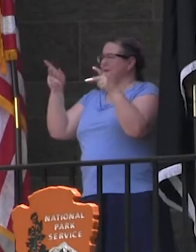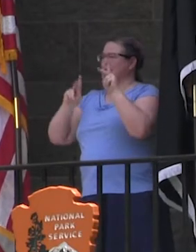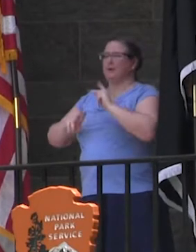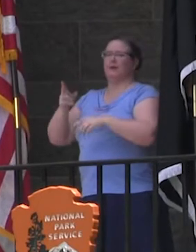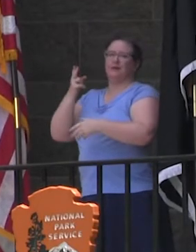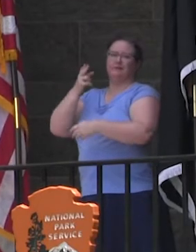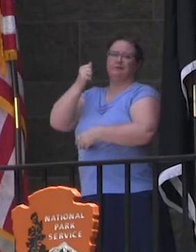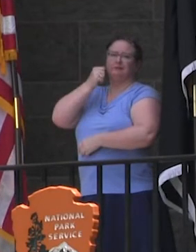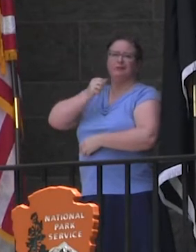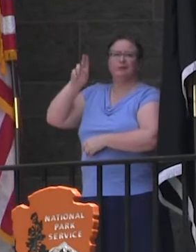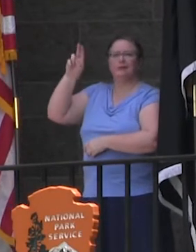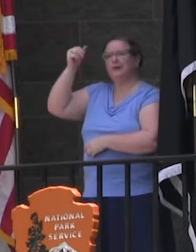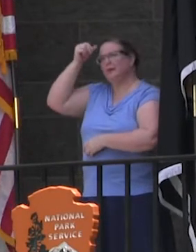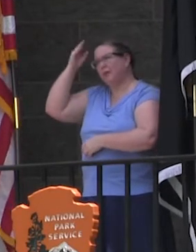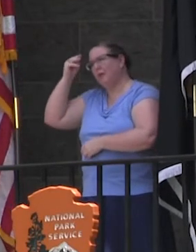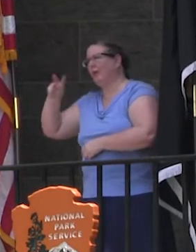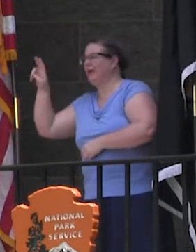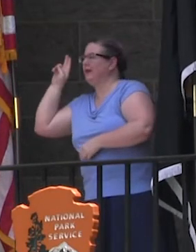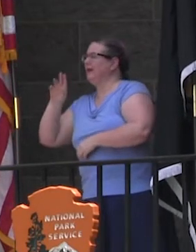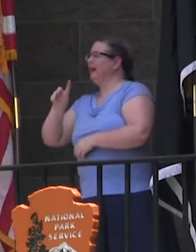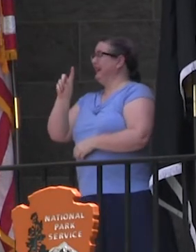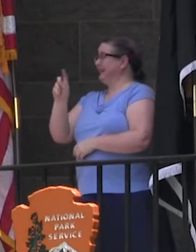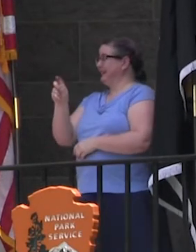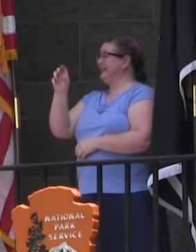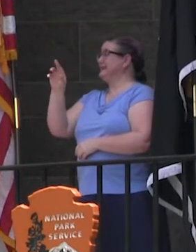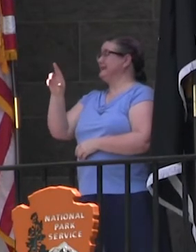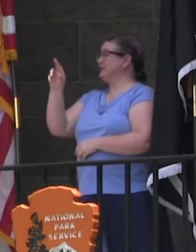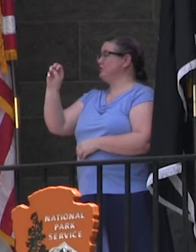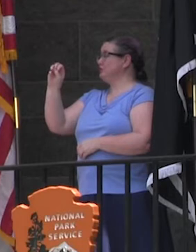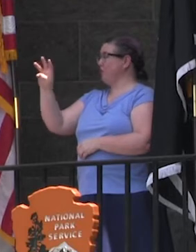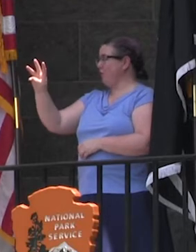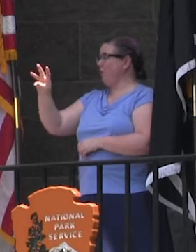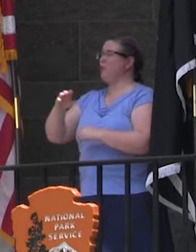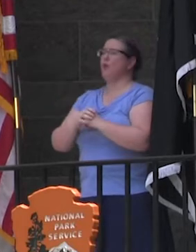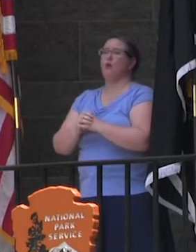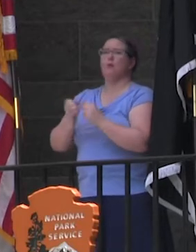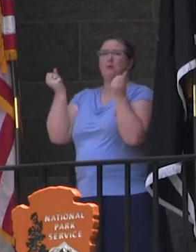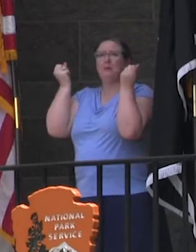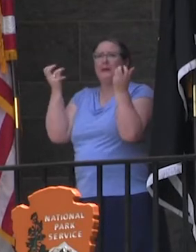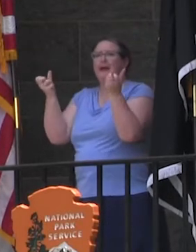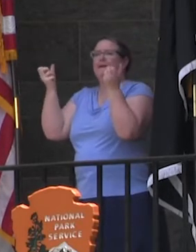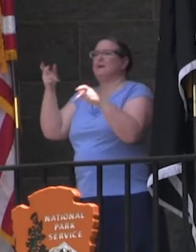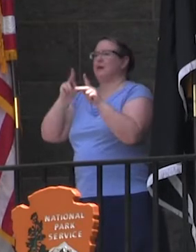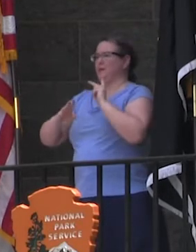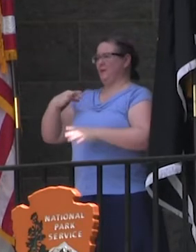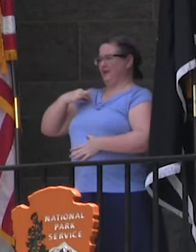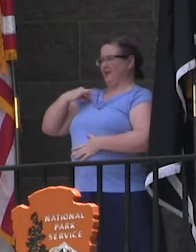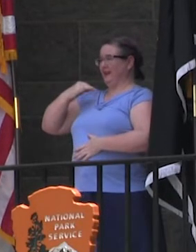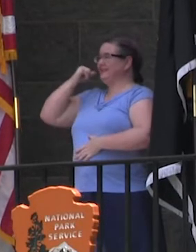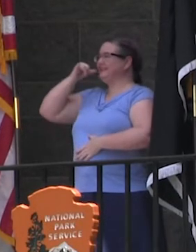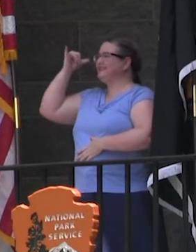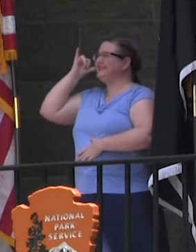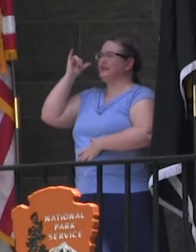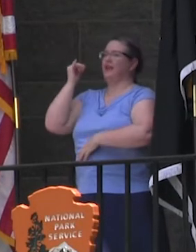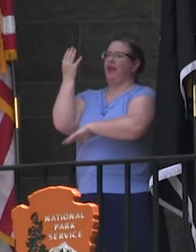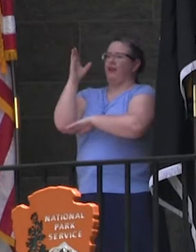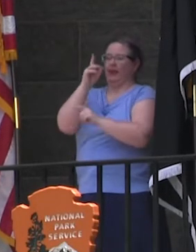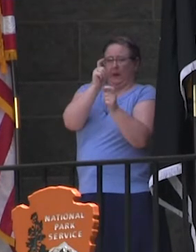the Dixie Crows, and many other volunteers from the community here yesterday putting up a